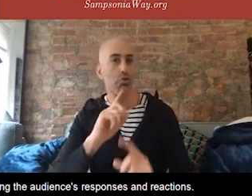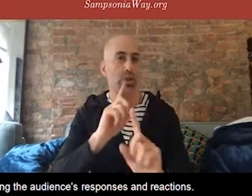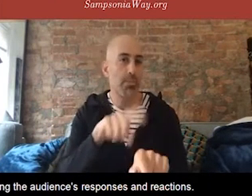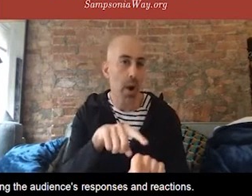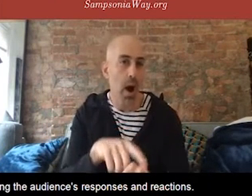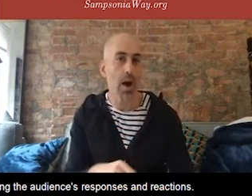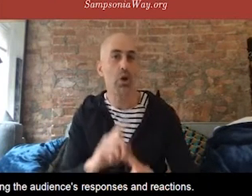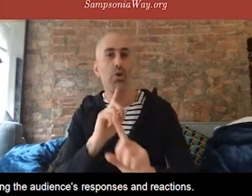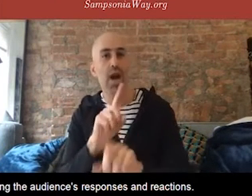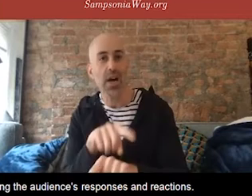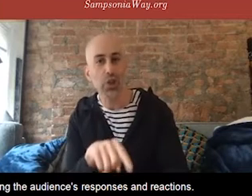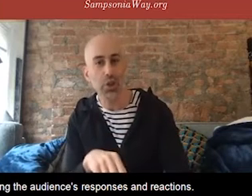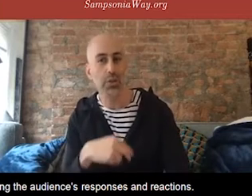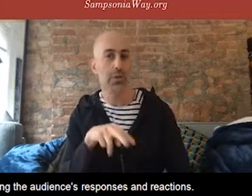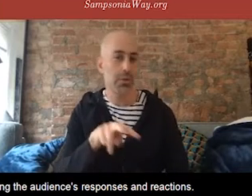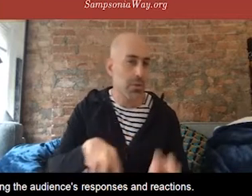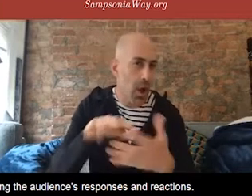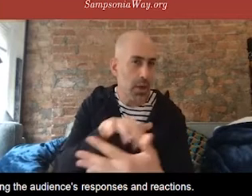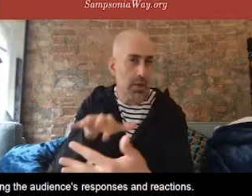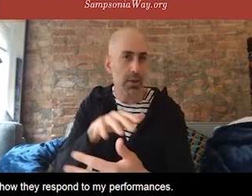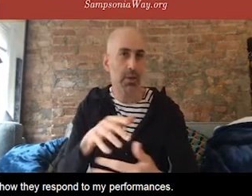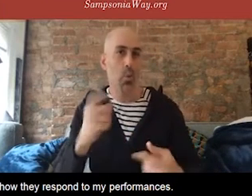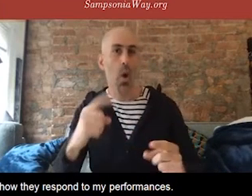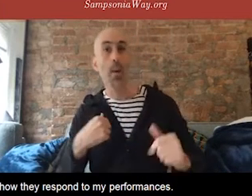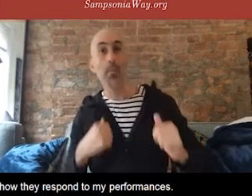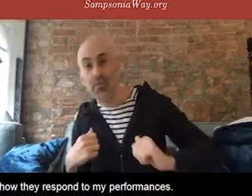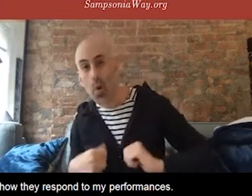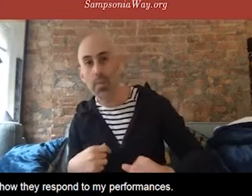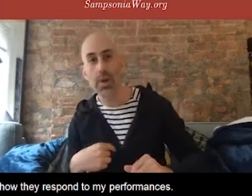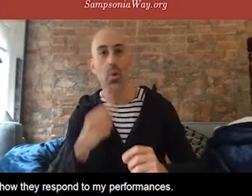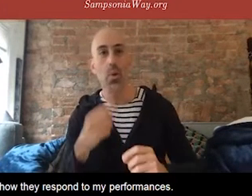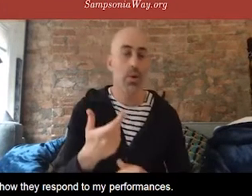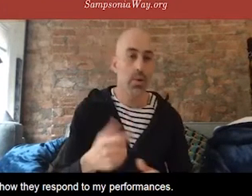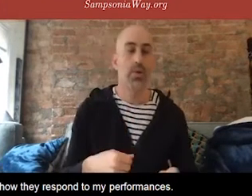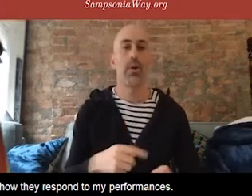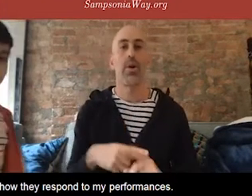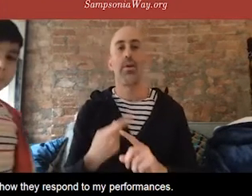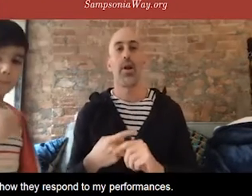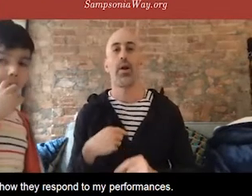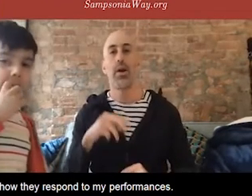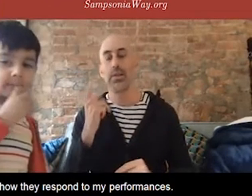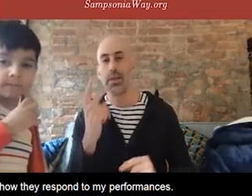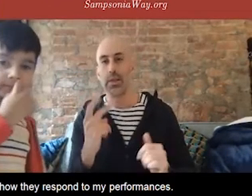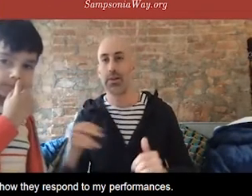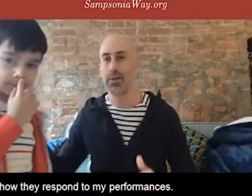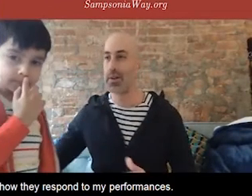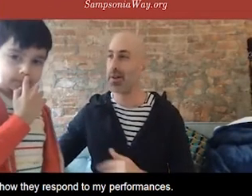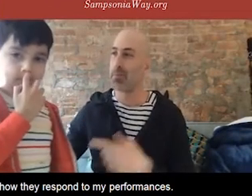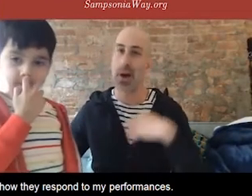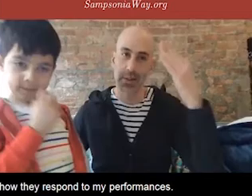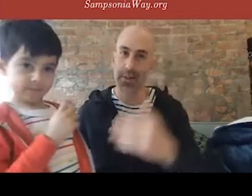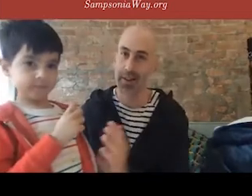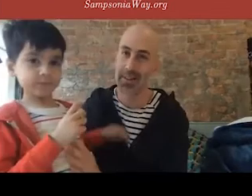the audience, watching the audience's responses and reactions and studying what they were doing, how they would respond